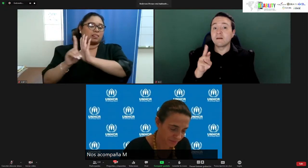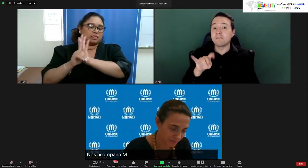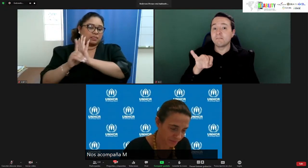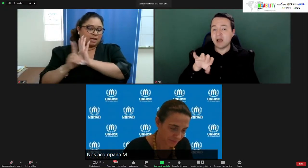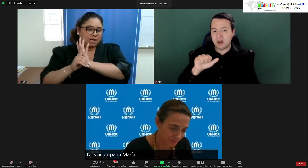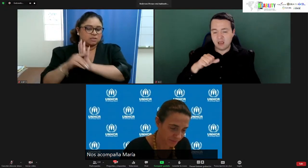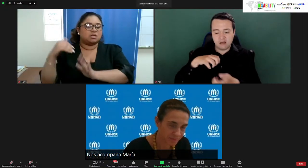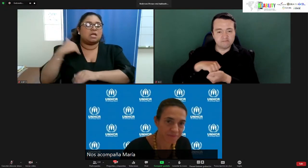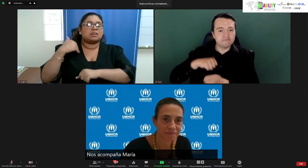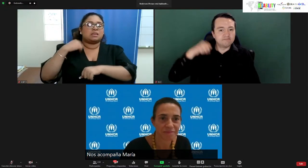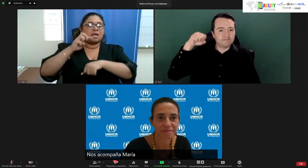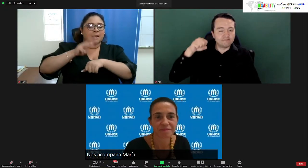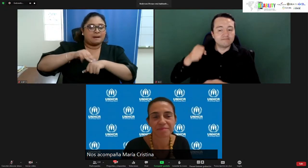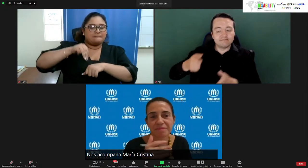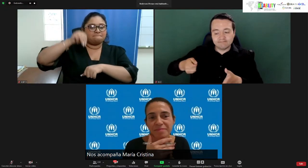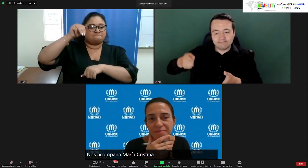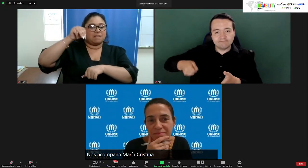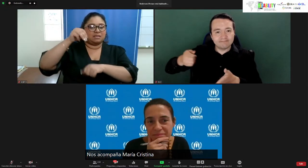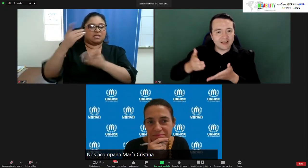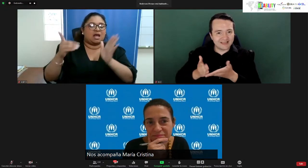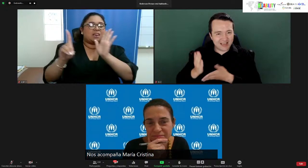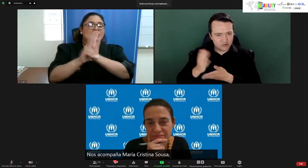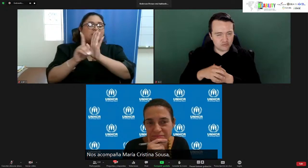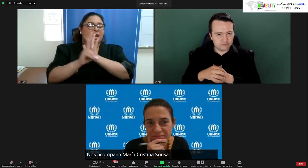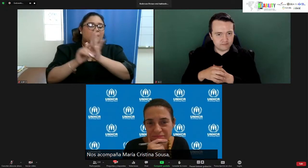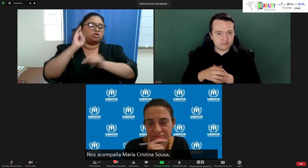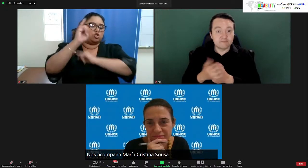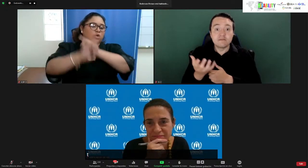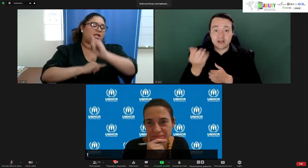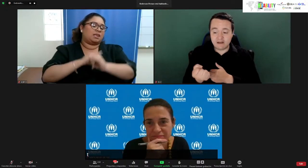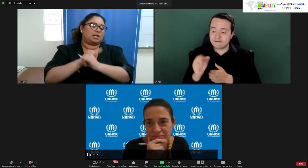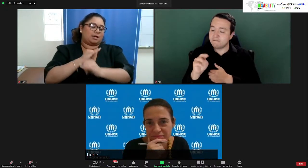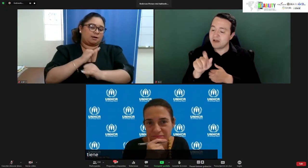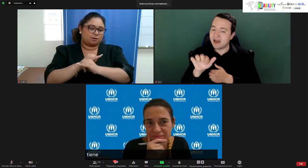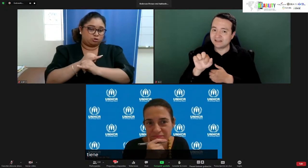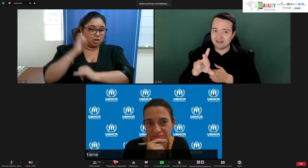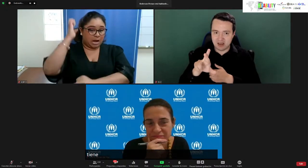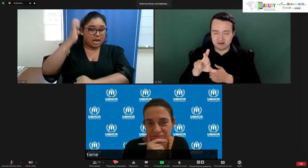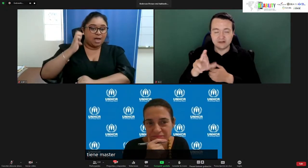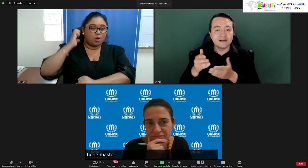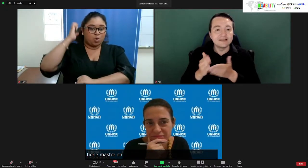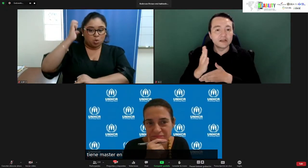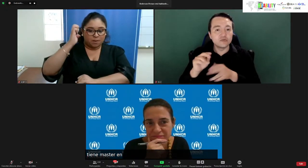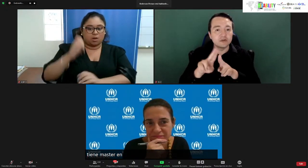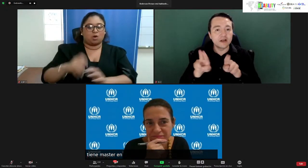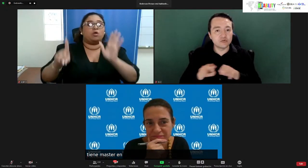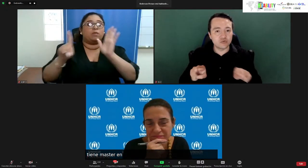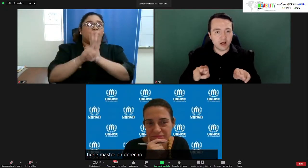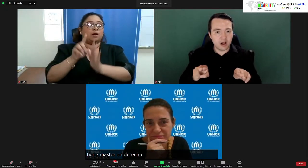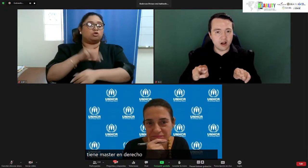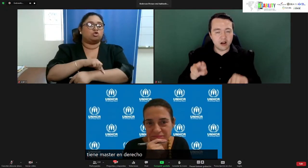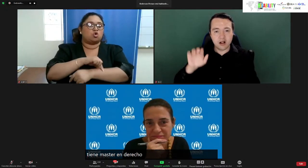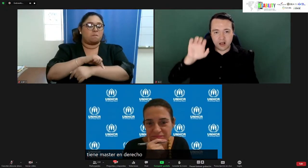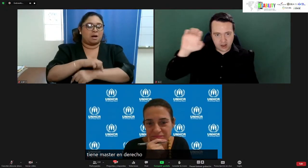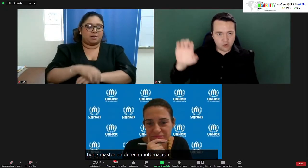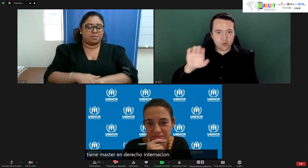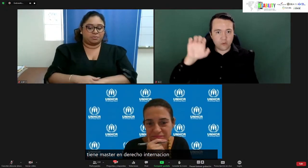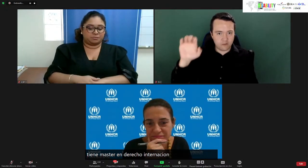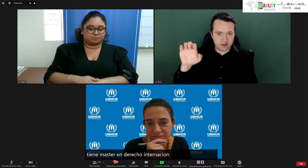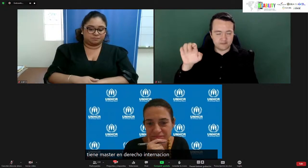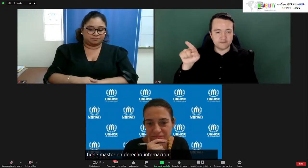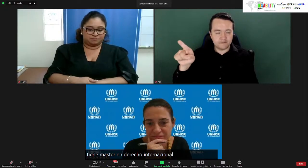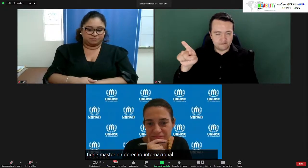in law she has a master's in international law european law human